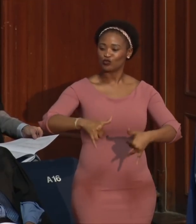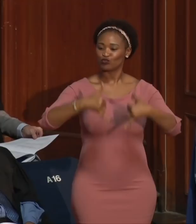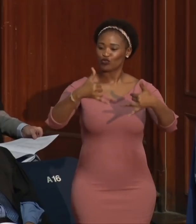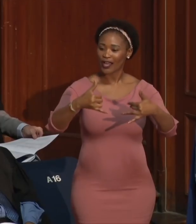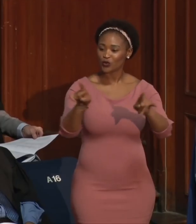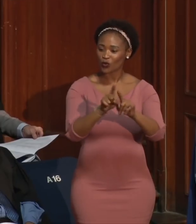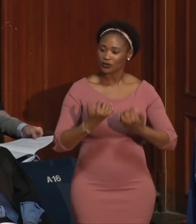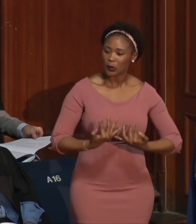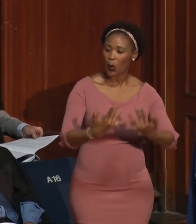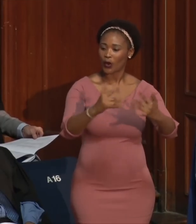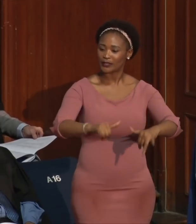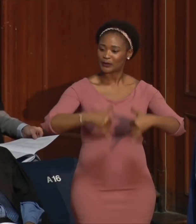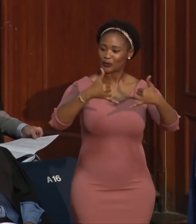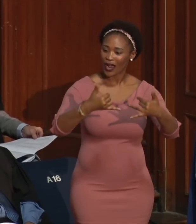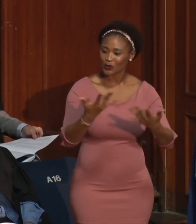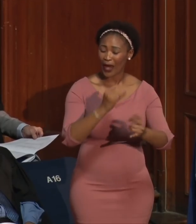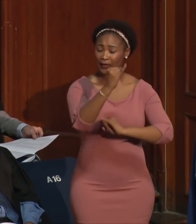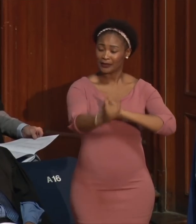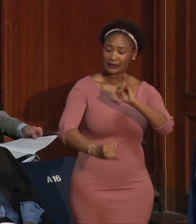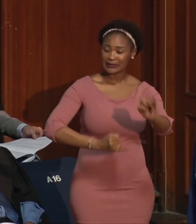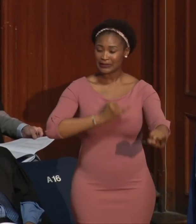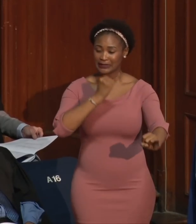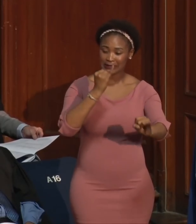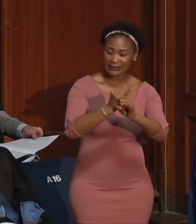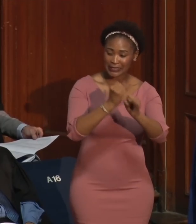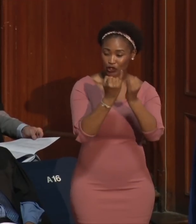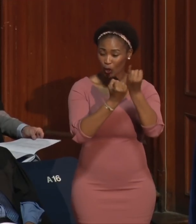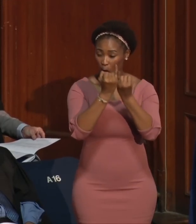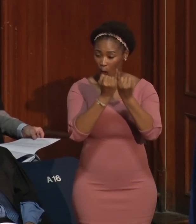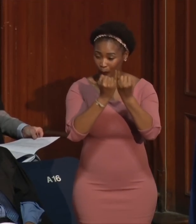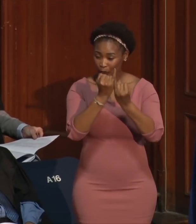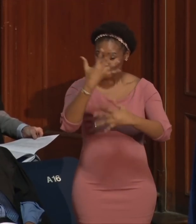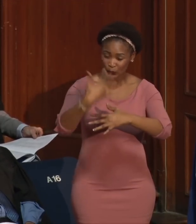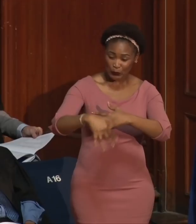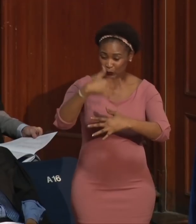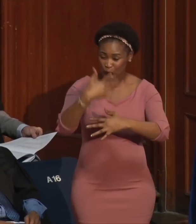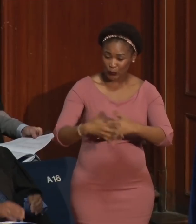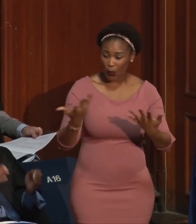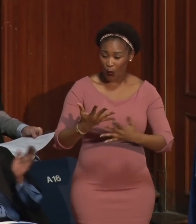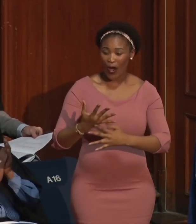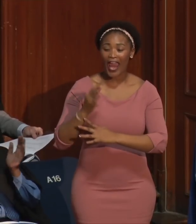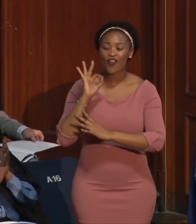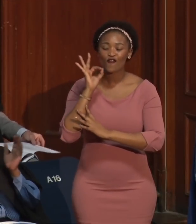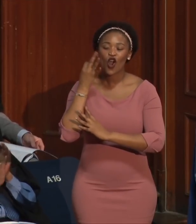audience prize at the Concours International de Bel Canto Vicento Bellini competition in